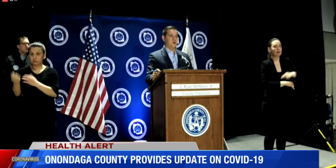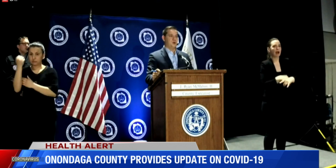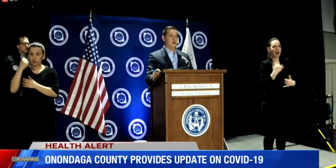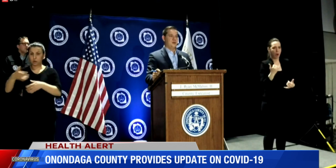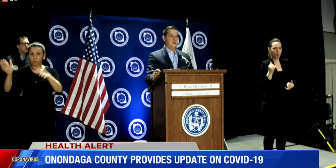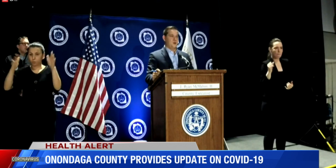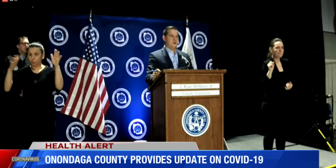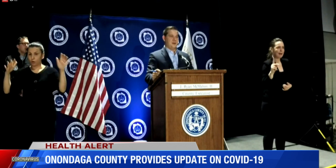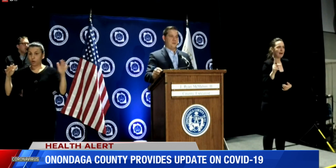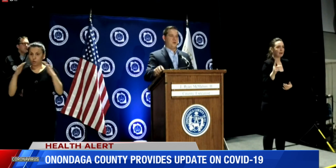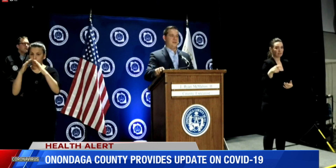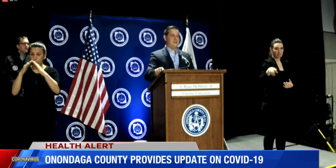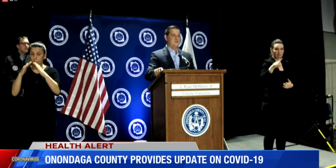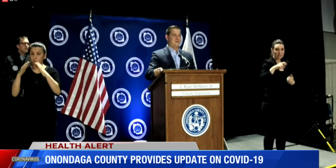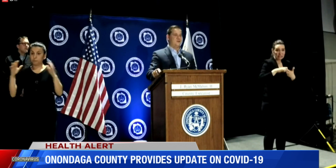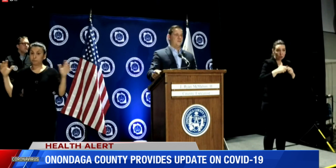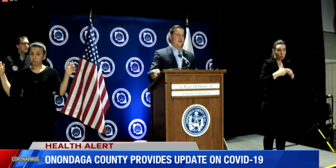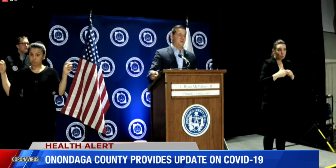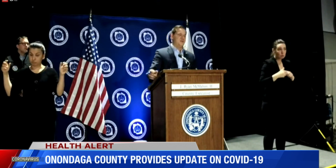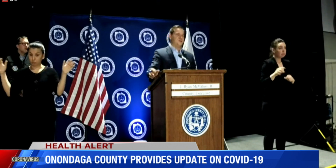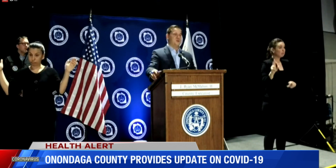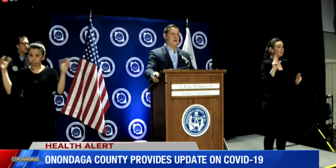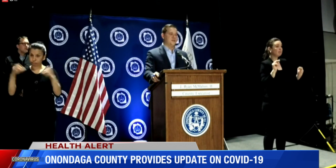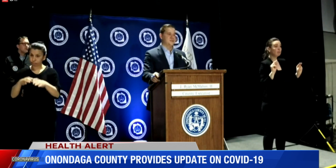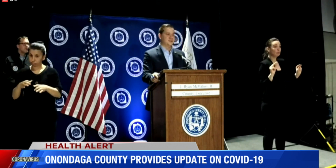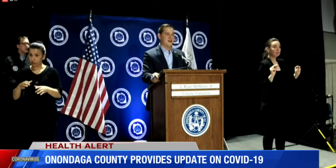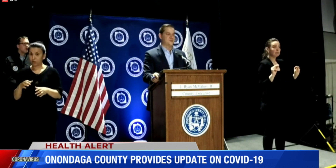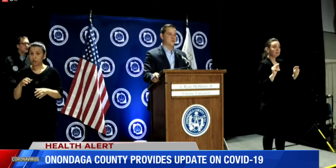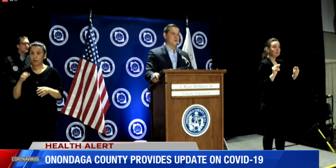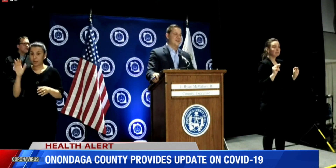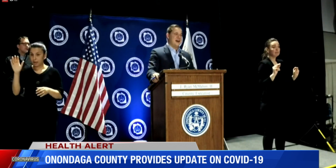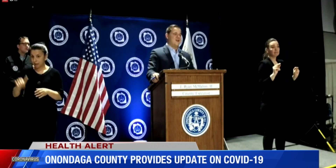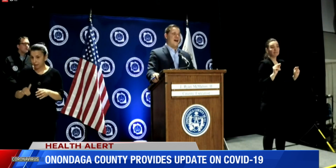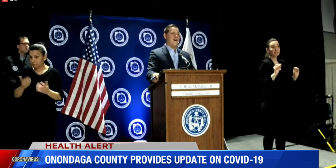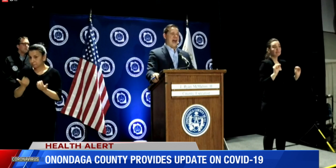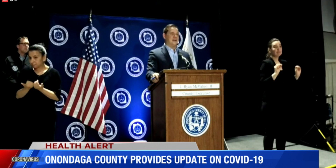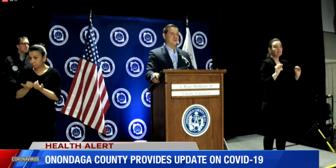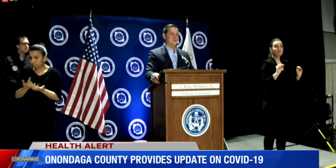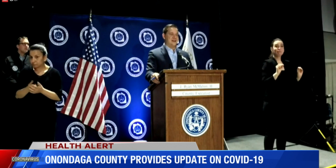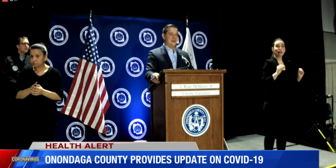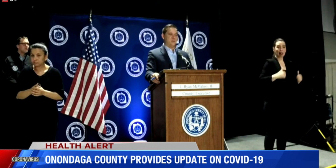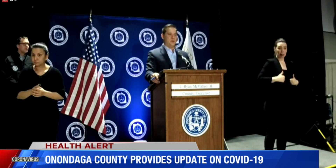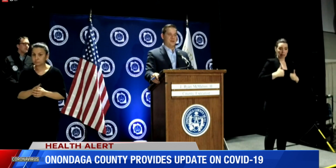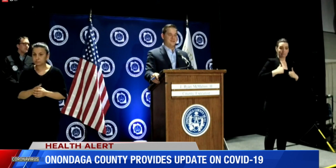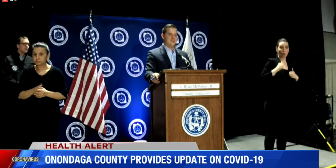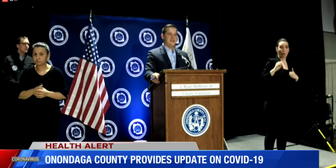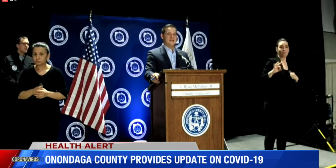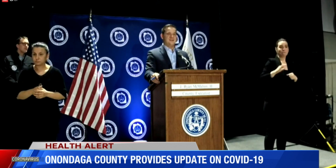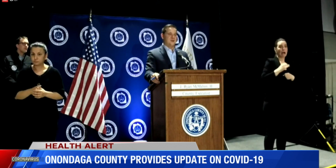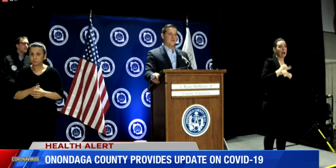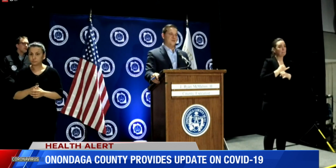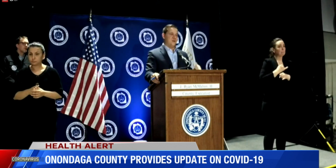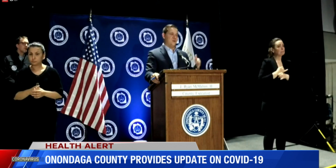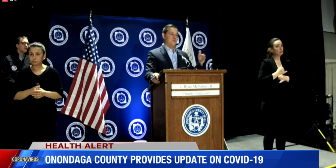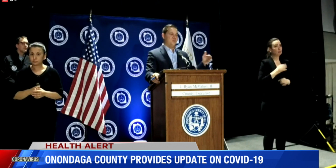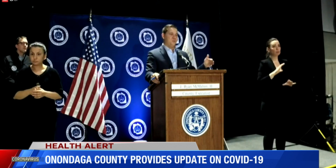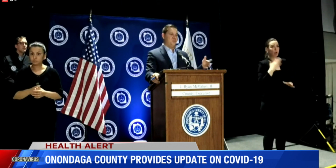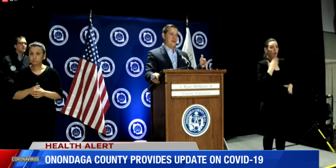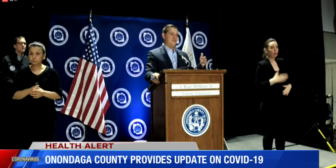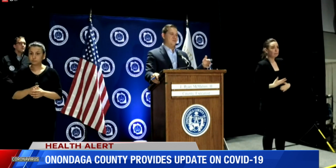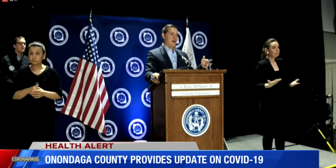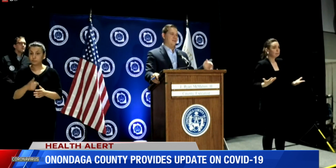I'm sure, knowing the neighborhood they live in and knowing my previous career on the city council, I know how active that neighborhood is. So if they